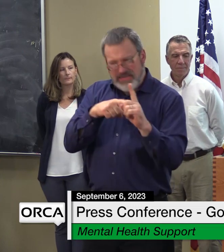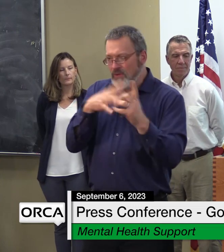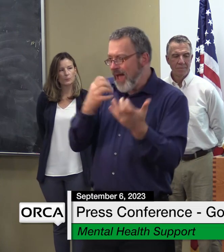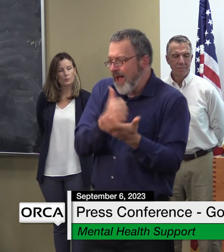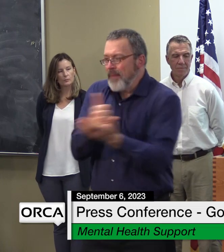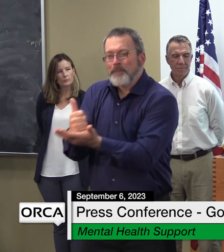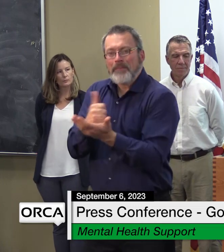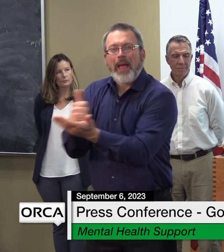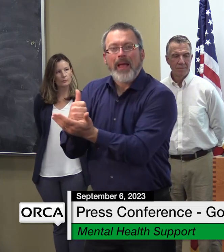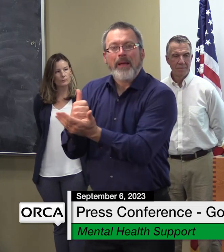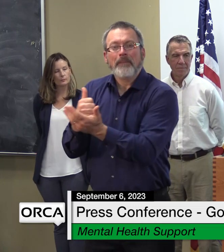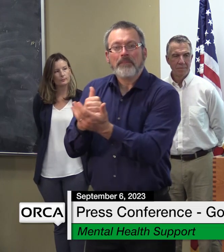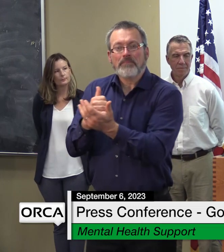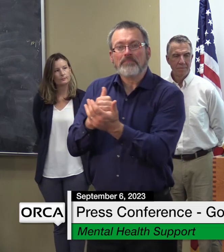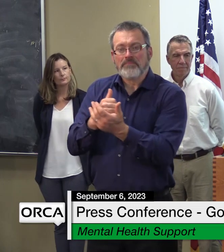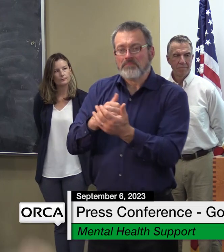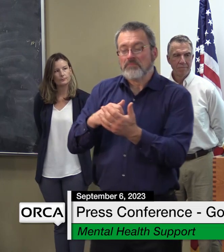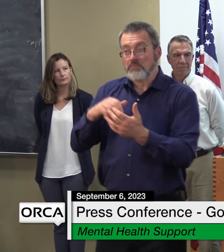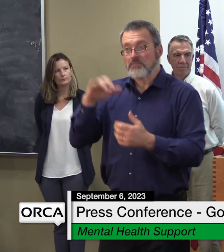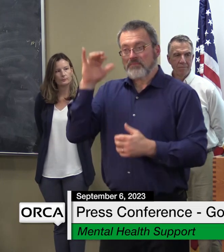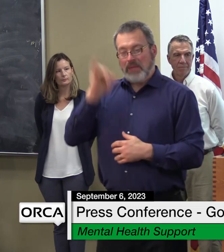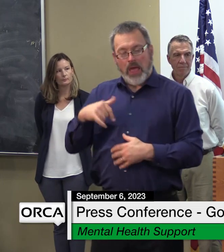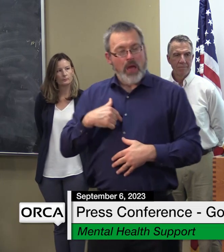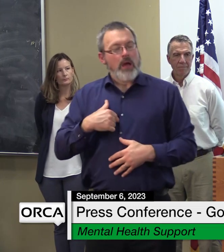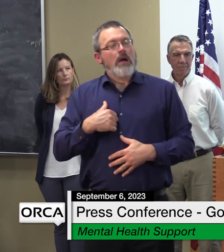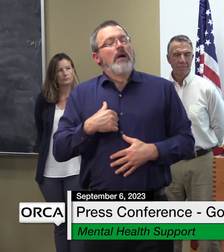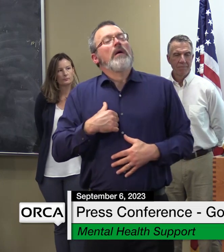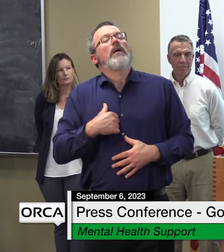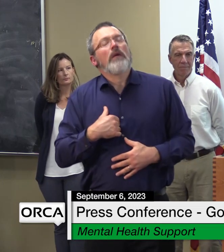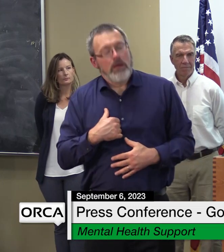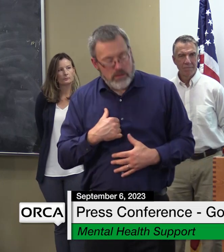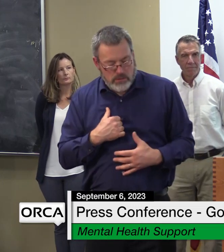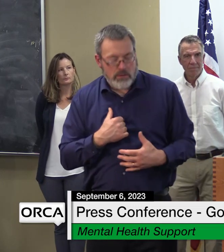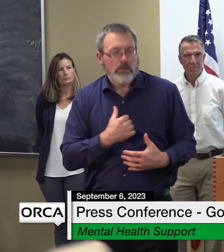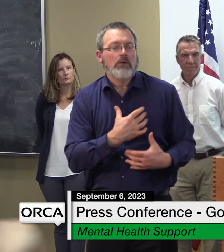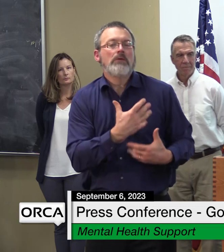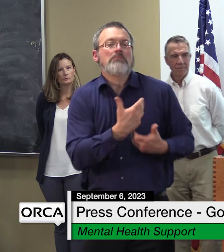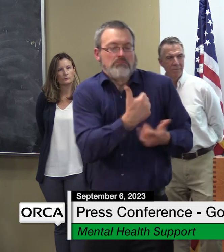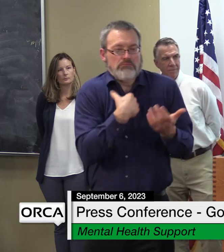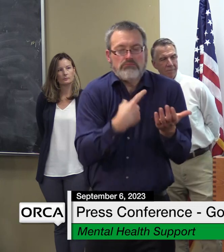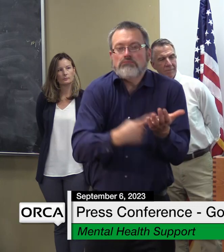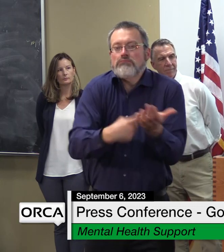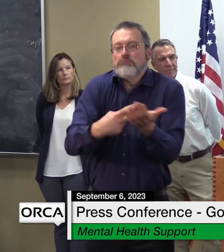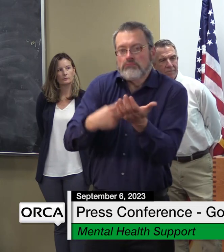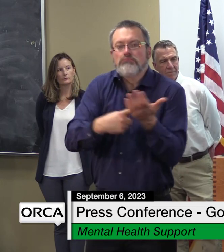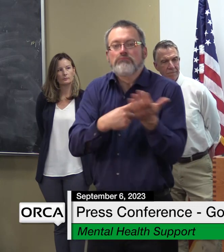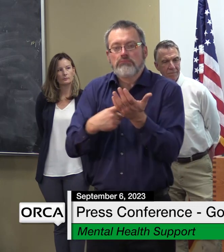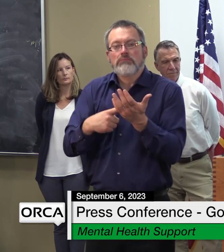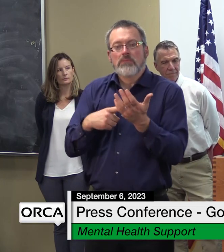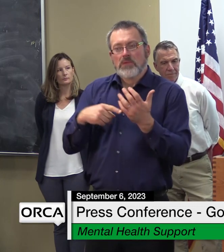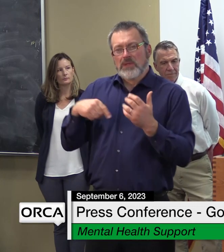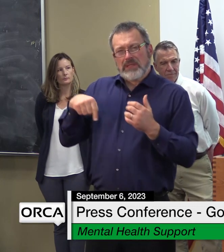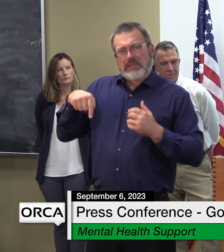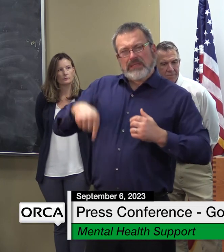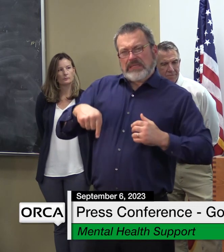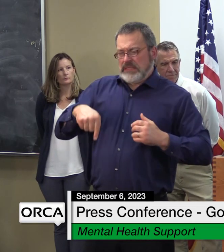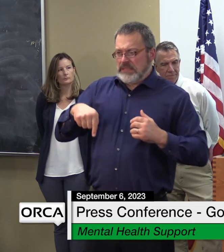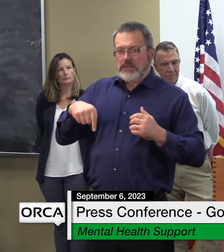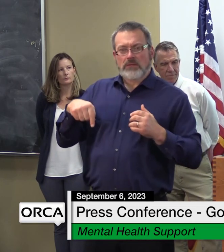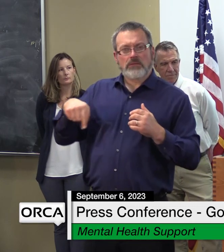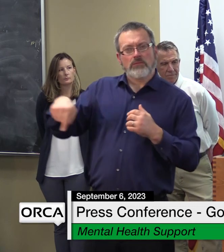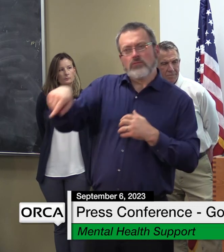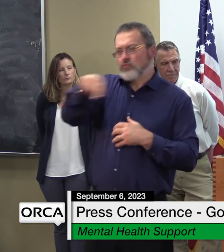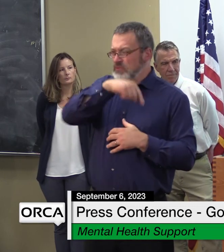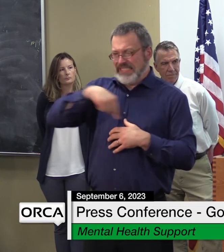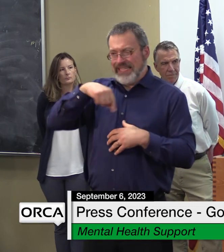mental health. We want to remind you that you are resilient, there is hope for healing, and that you are not alone. If you